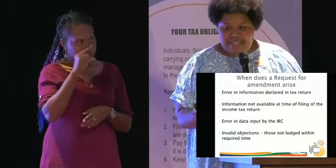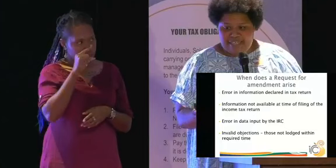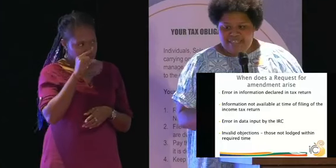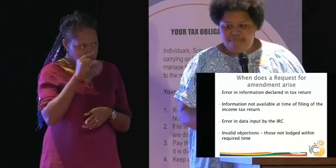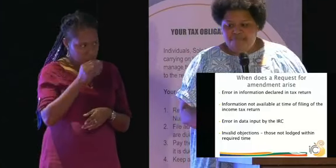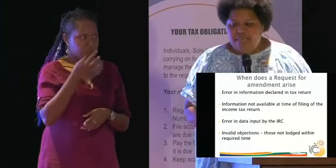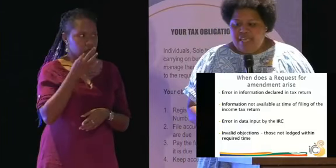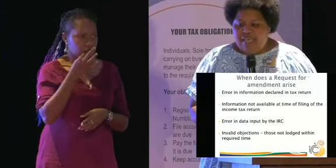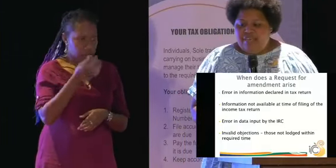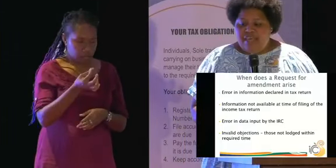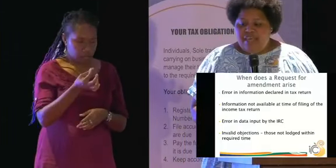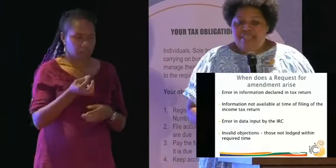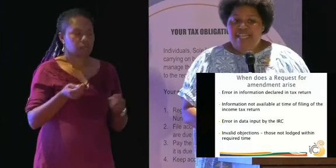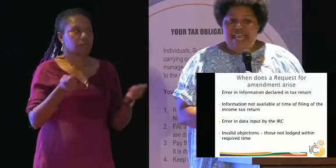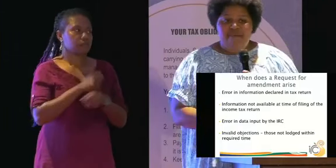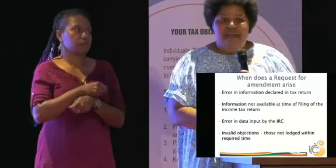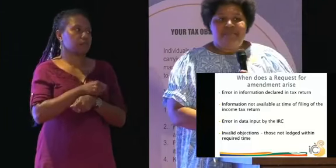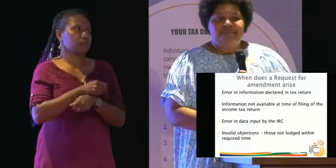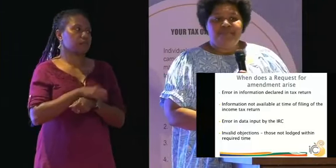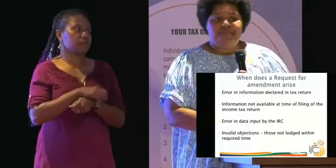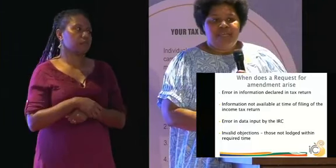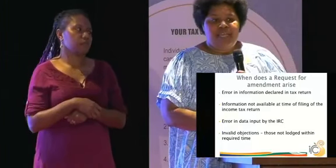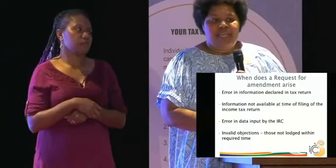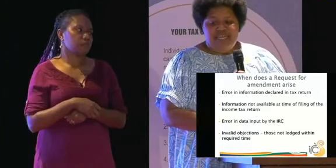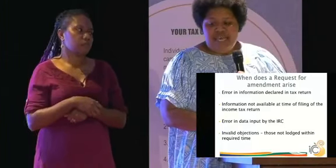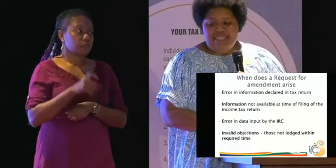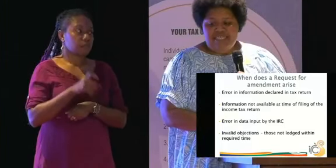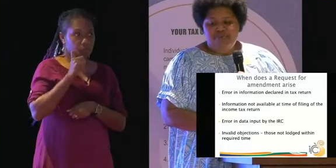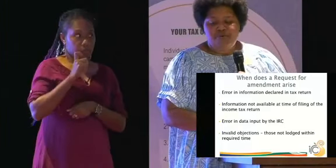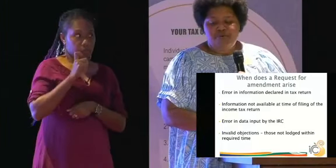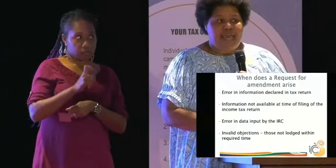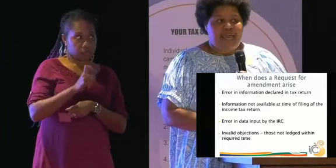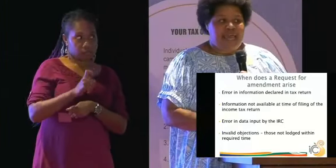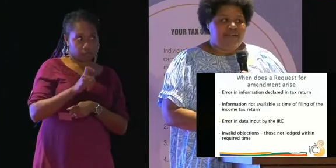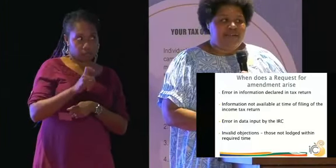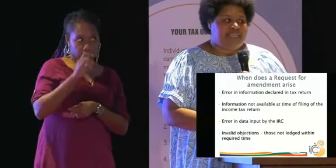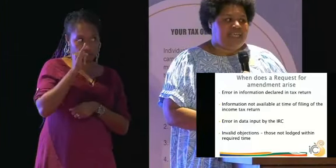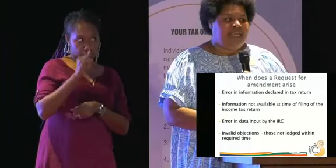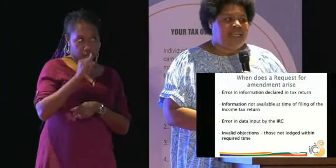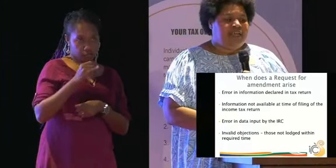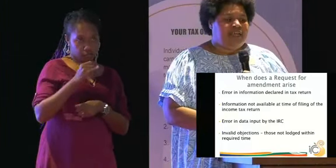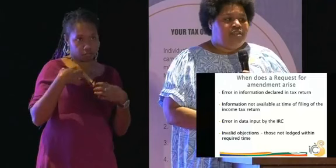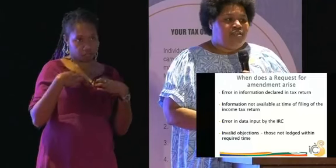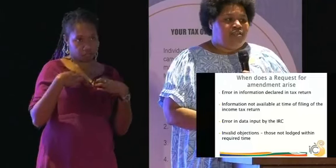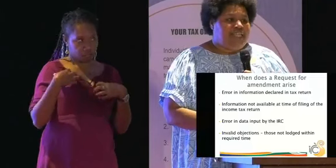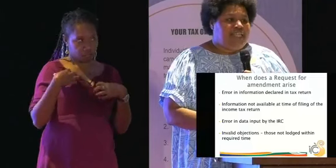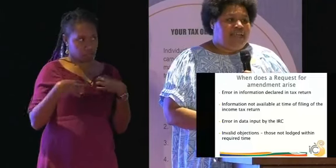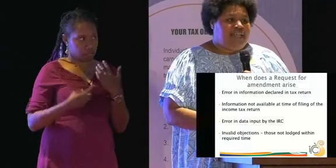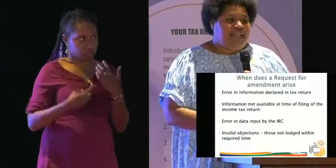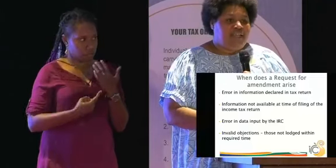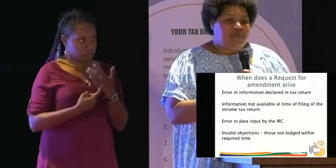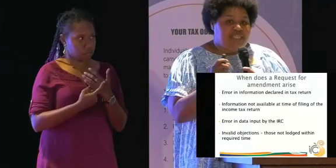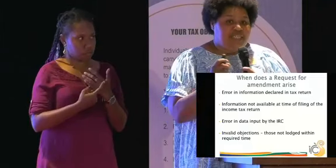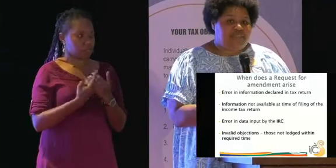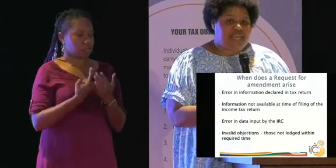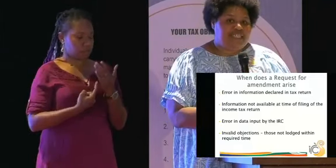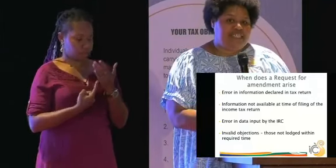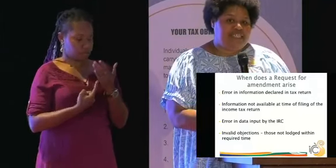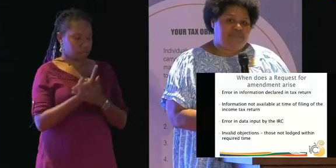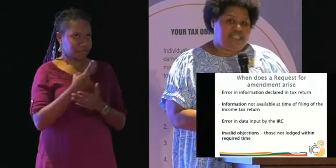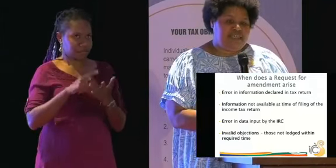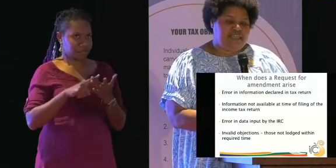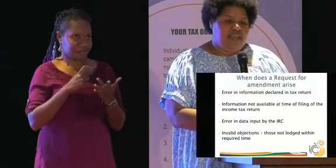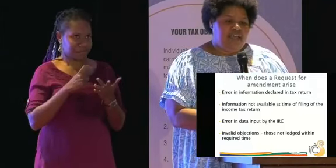that happens. If there is an error in the data input by IRC, so in the event that you receive